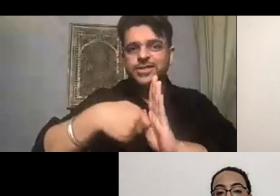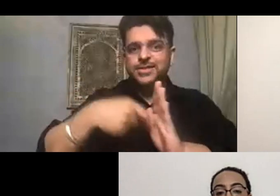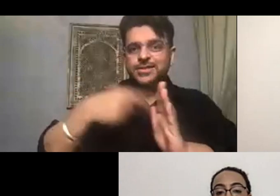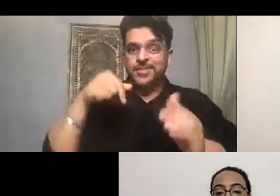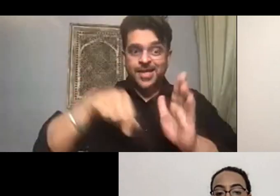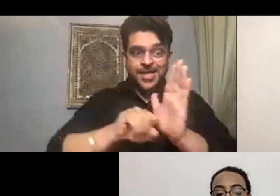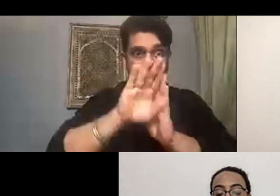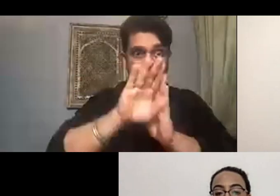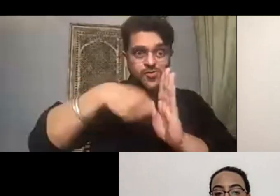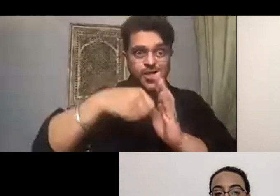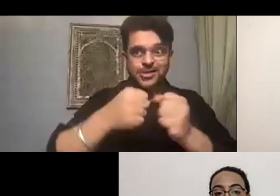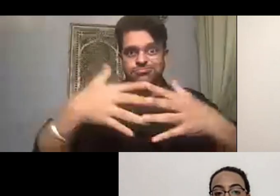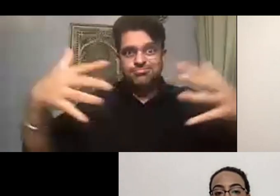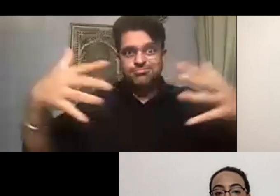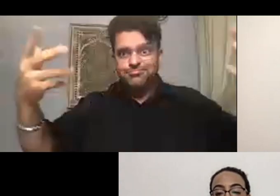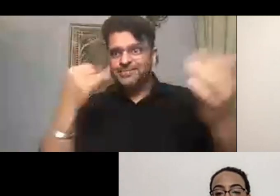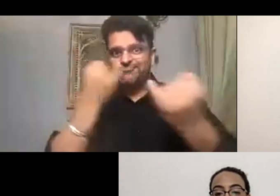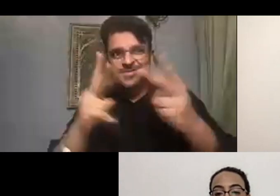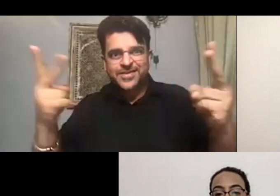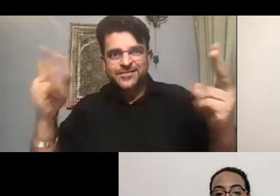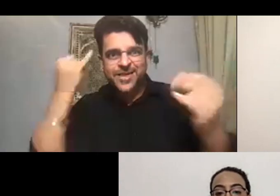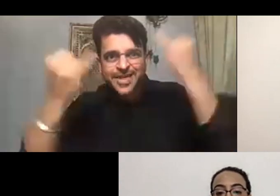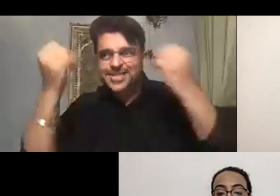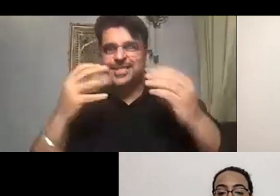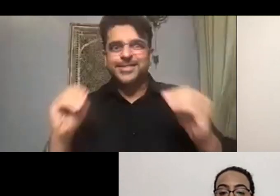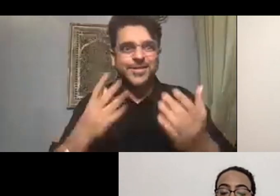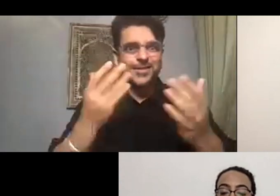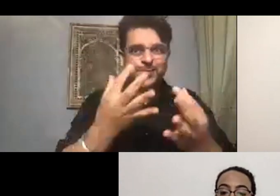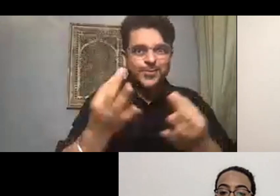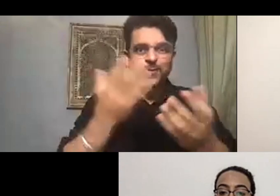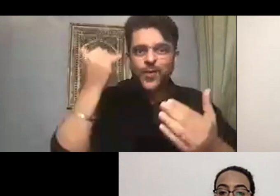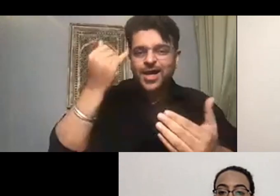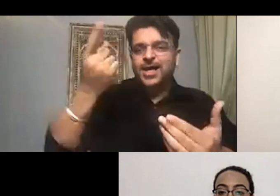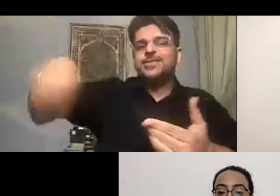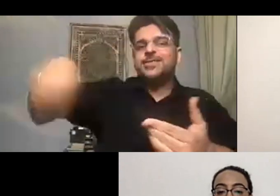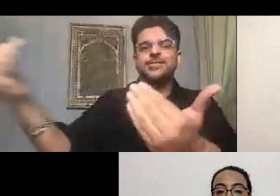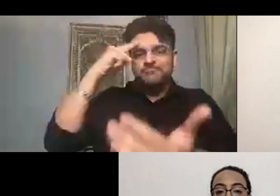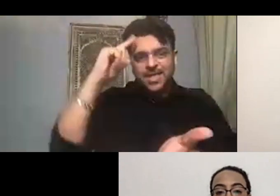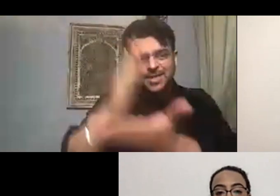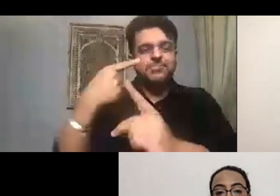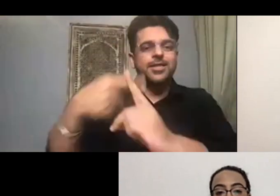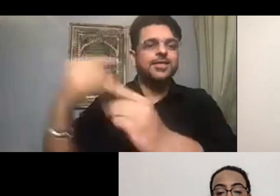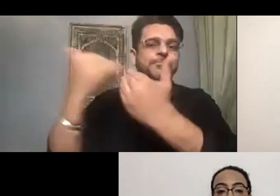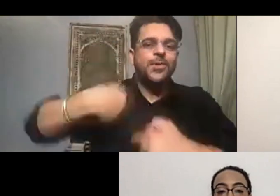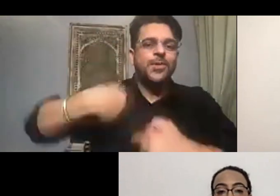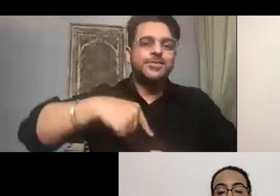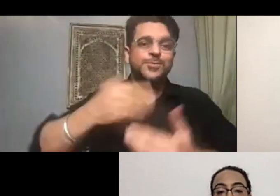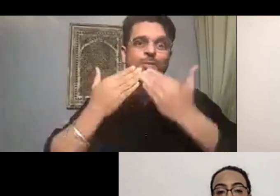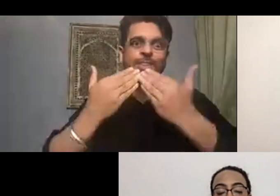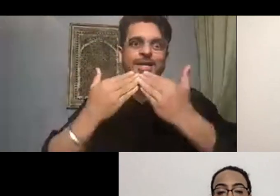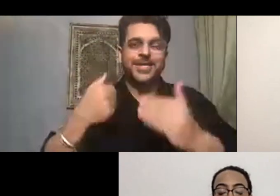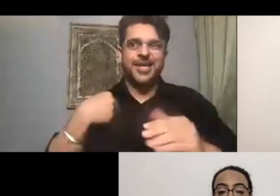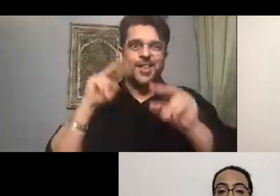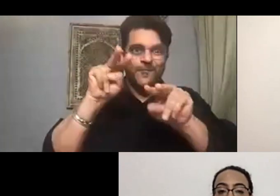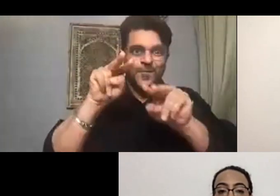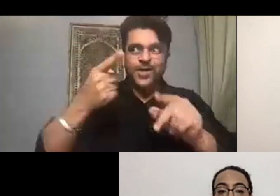Million project as a mission lead. And as this project is expanding, different ideas are coming because they believe in